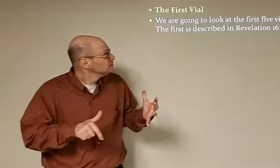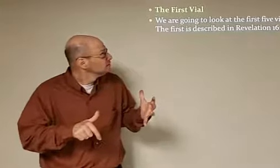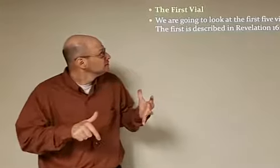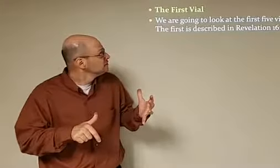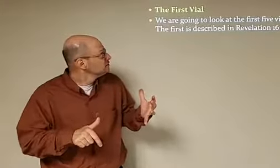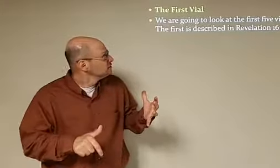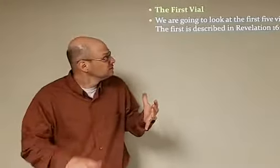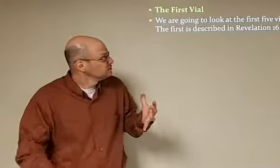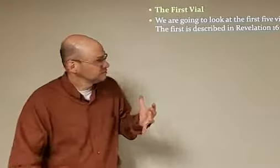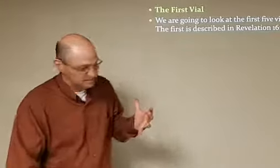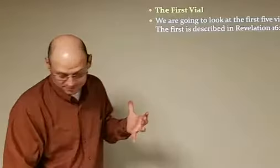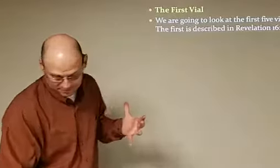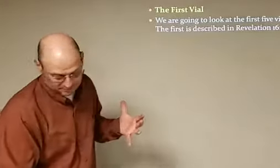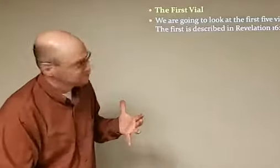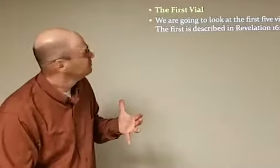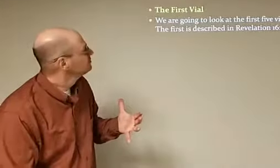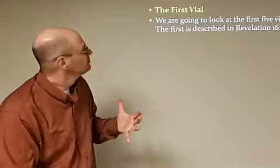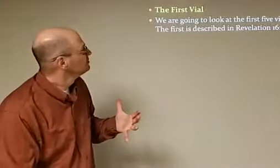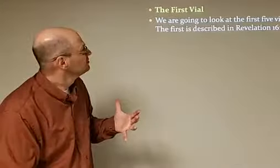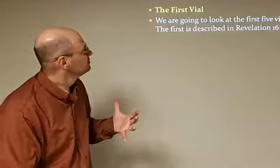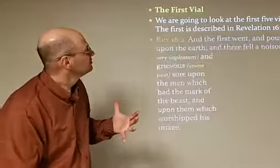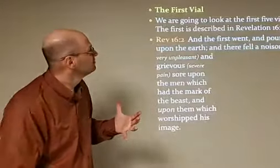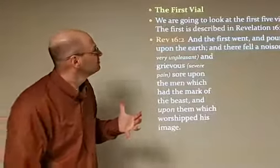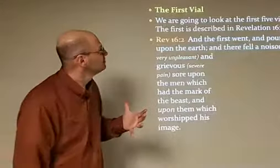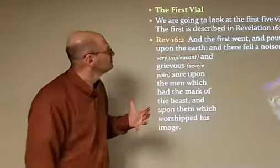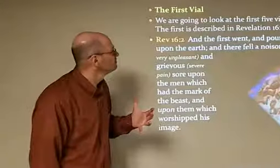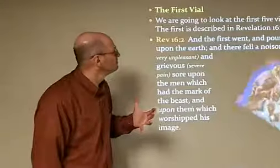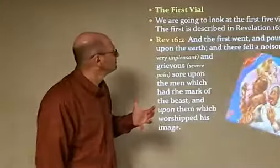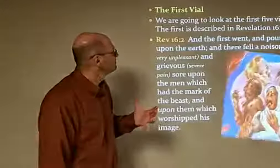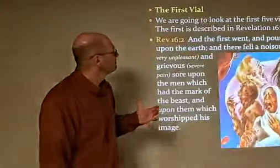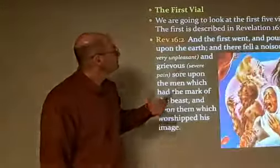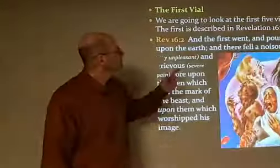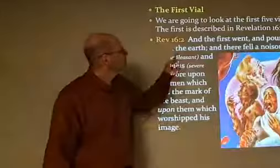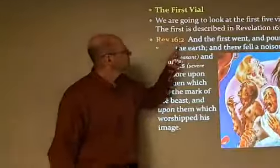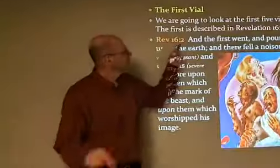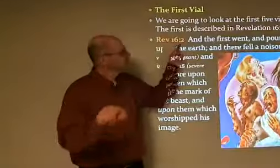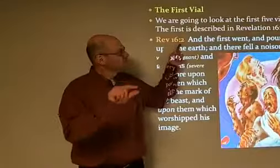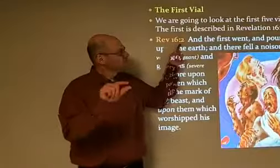We're going to look at the first five vials in this lesson. Described in Revelation 16:2.